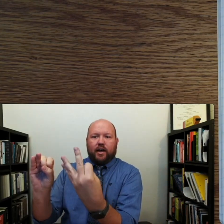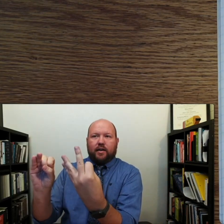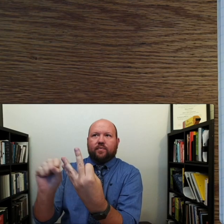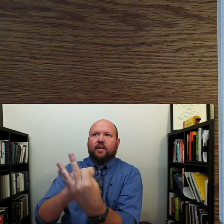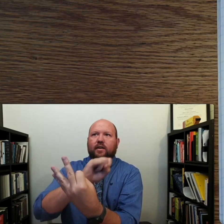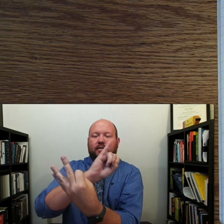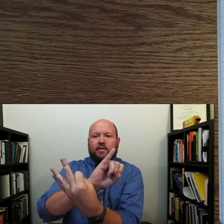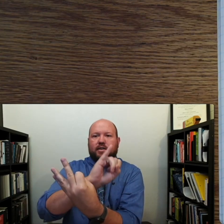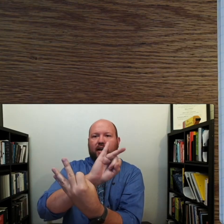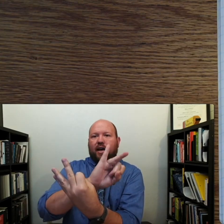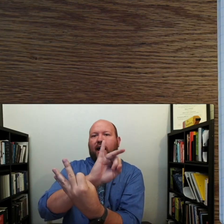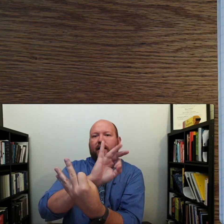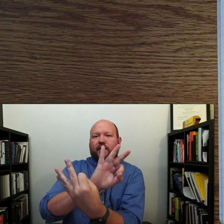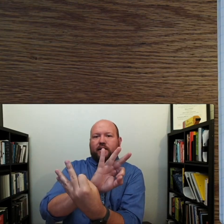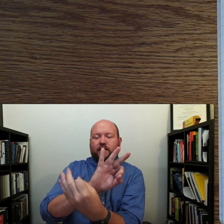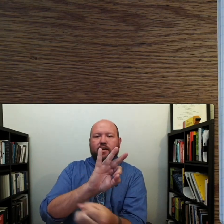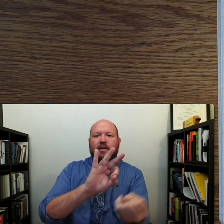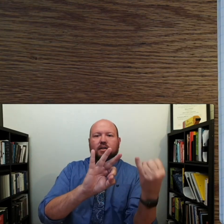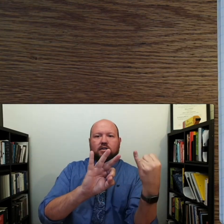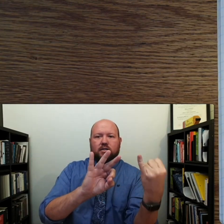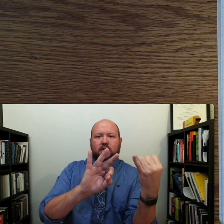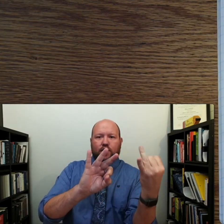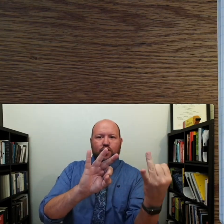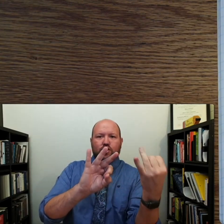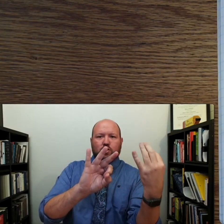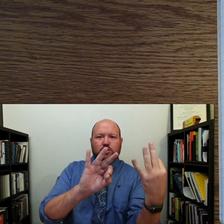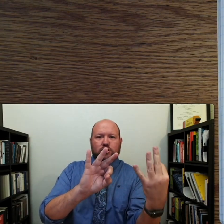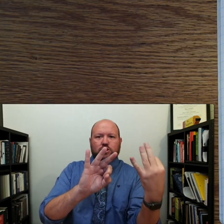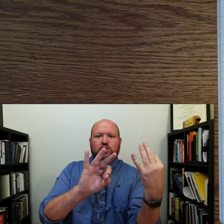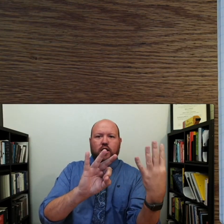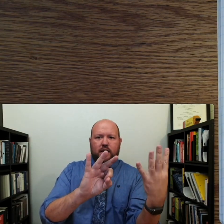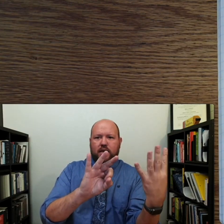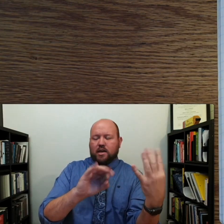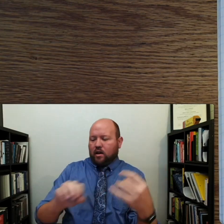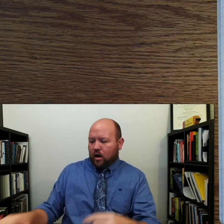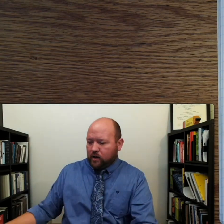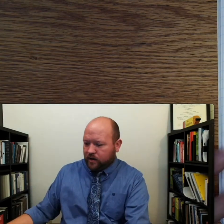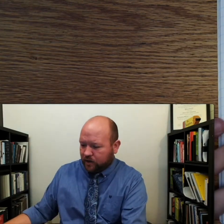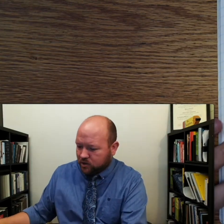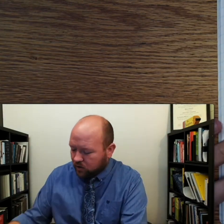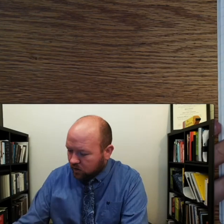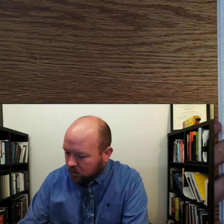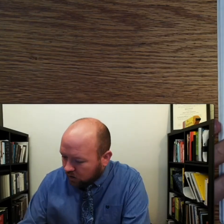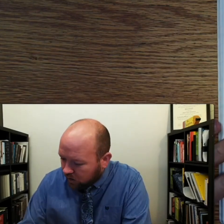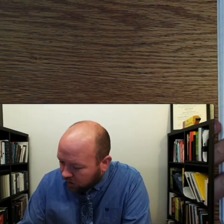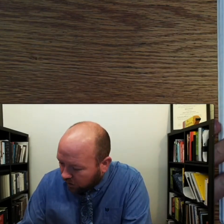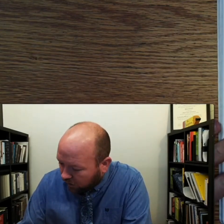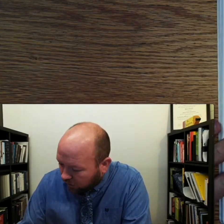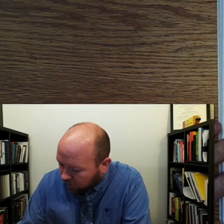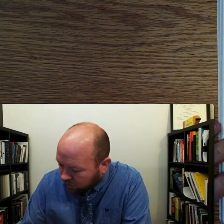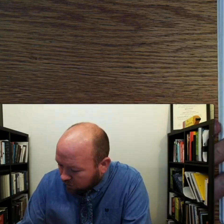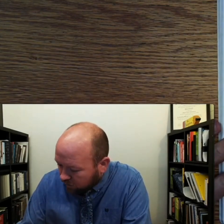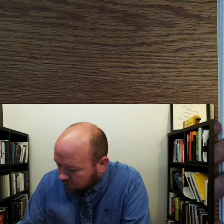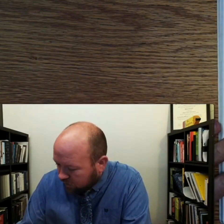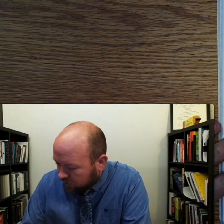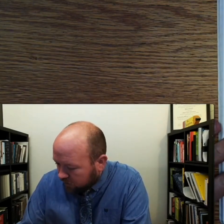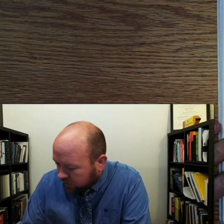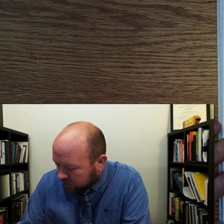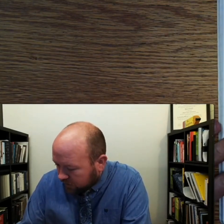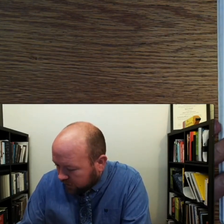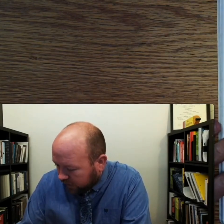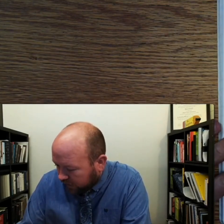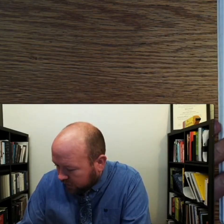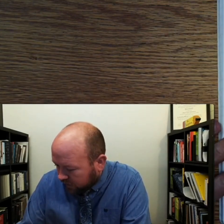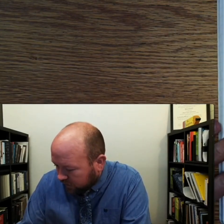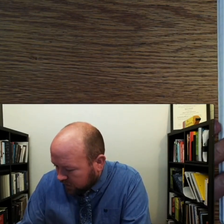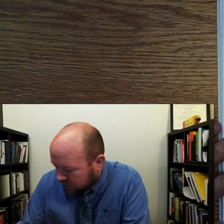I, t, e, k, t, u, r, e, architecture, r,